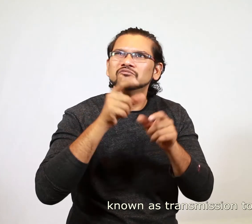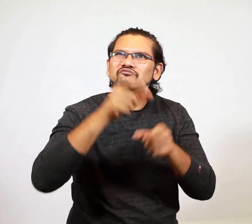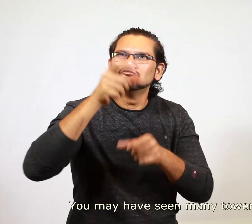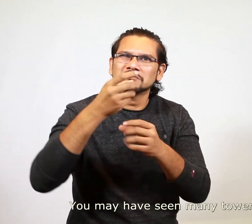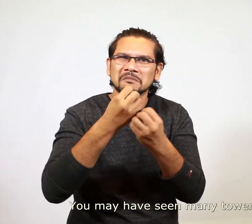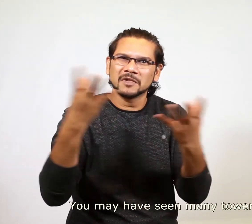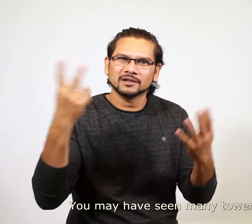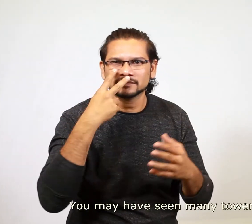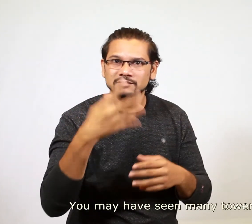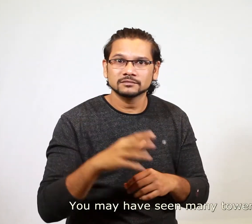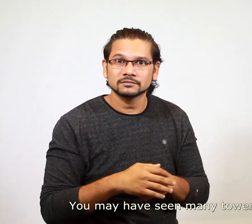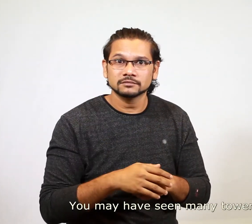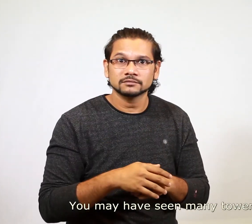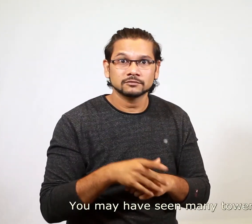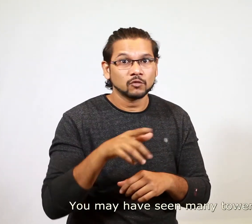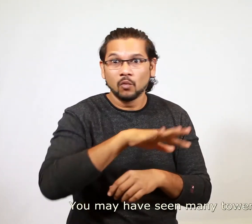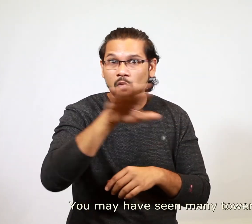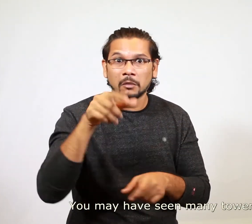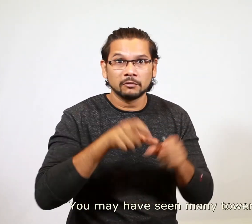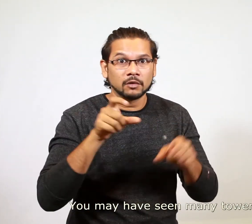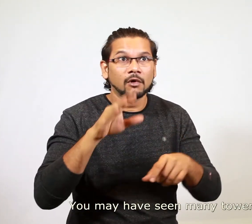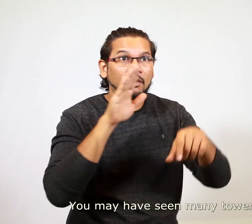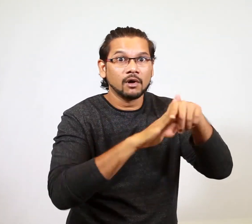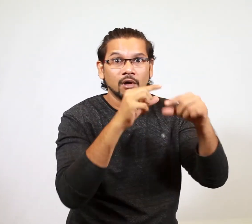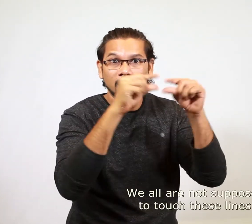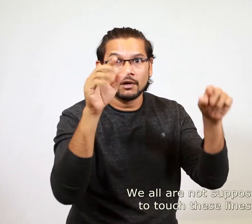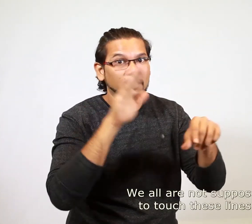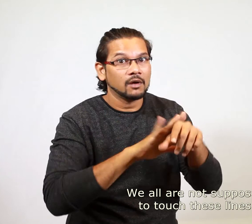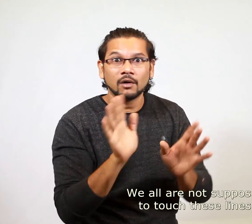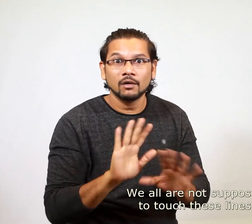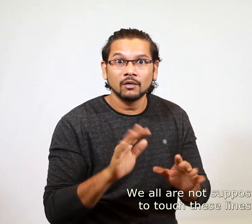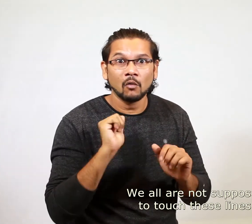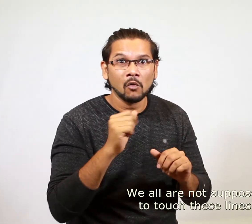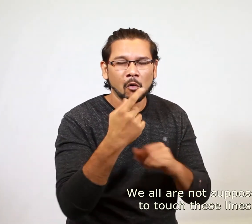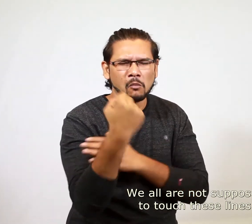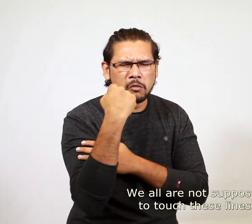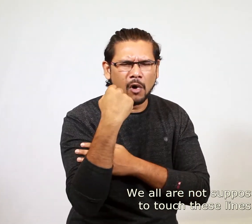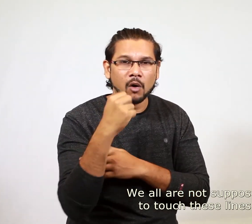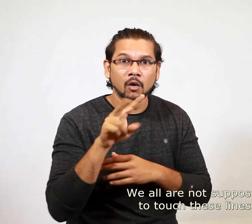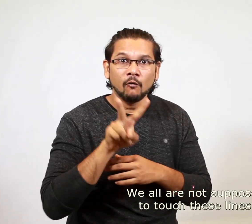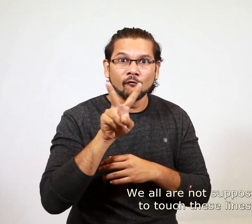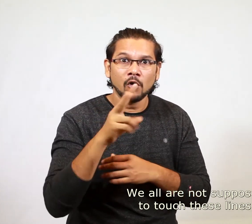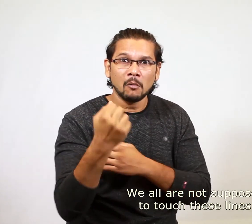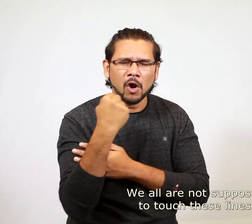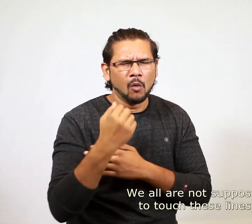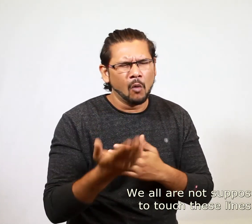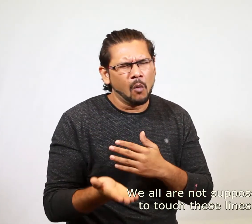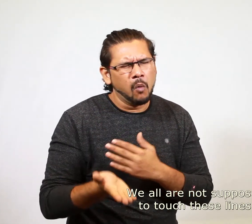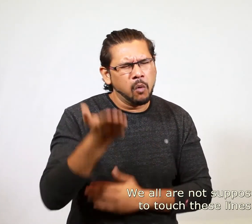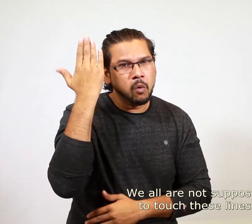You may have seen many towers like these. We are not supposed to touch these lines as they have